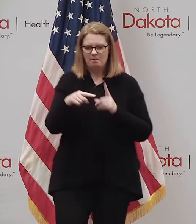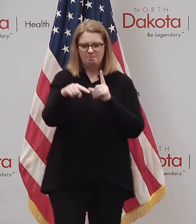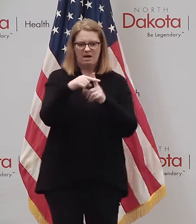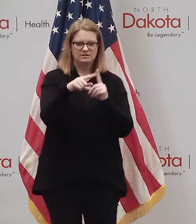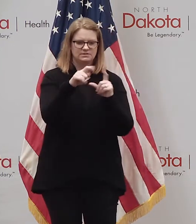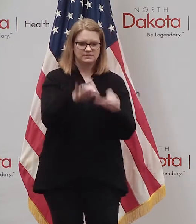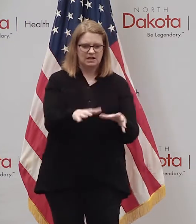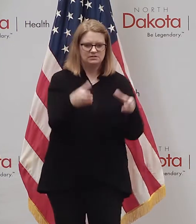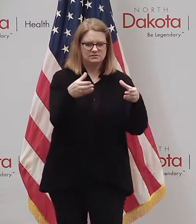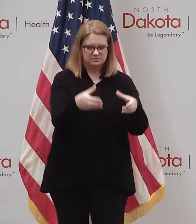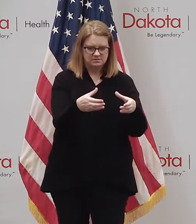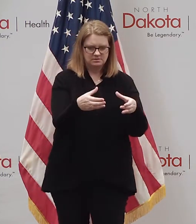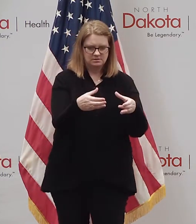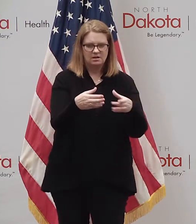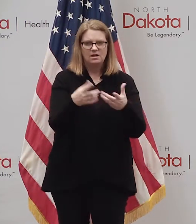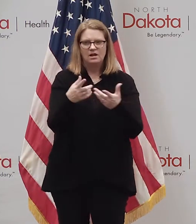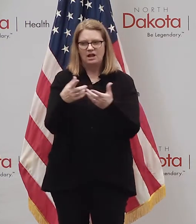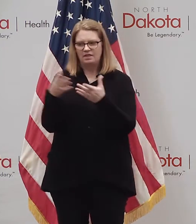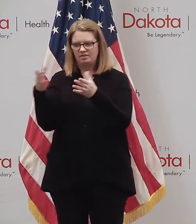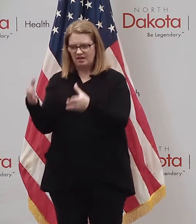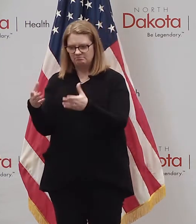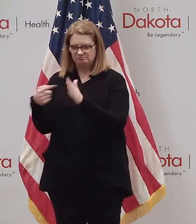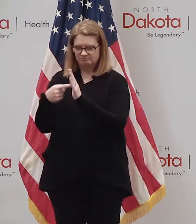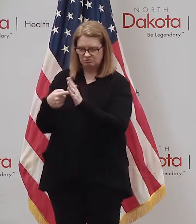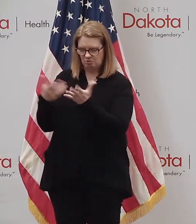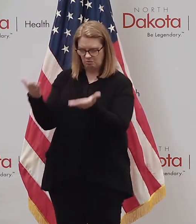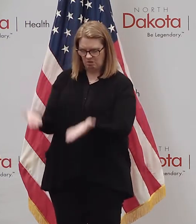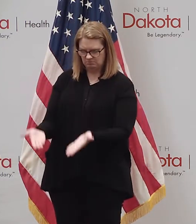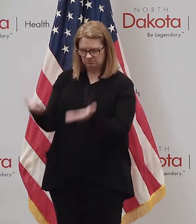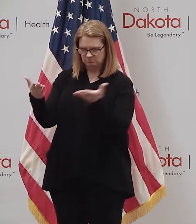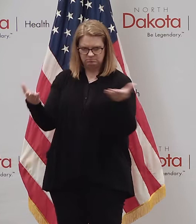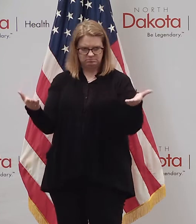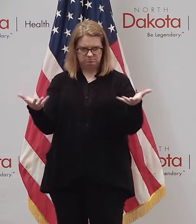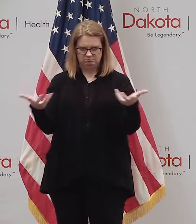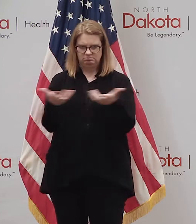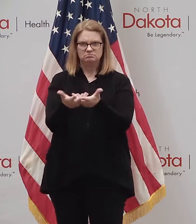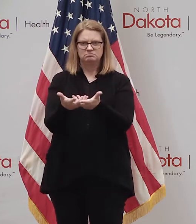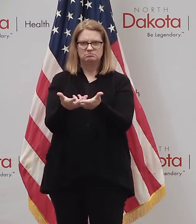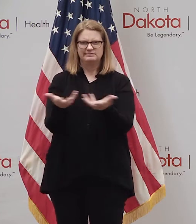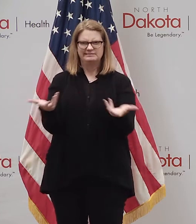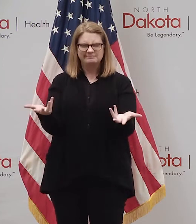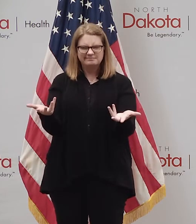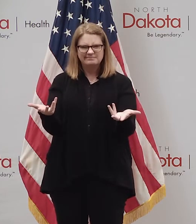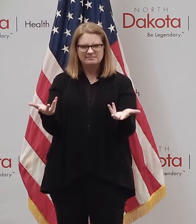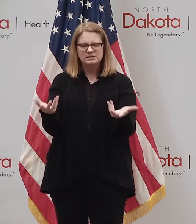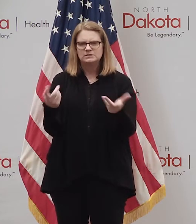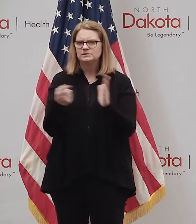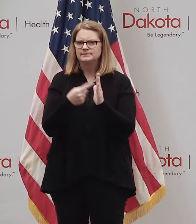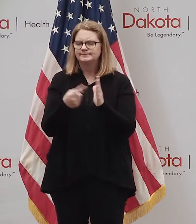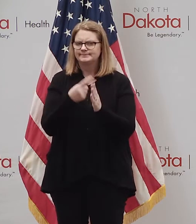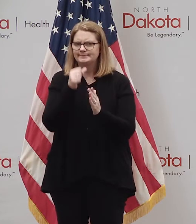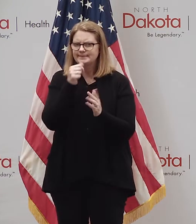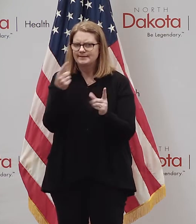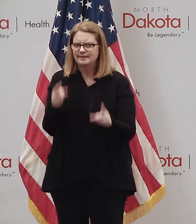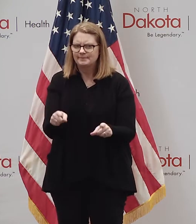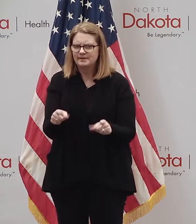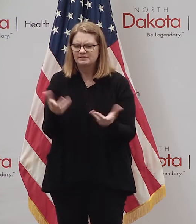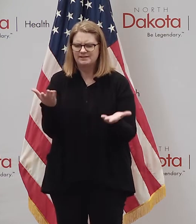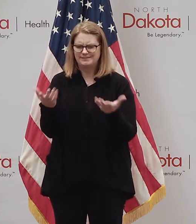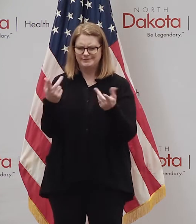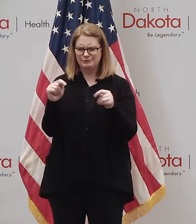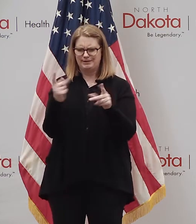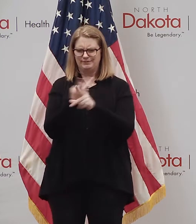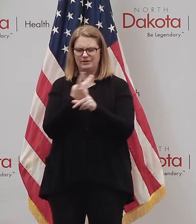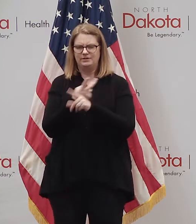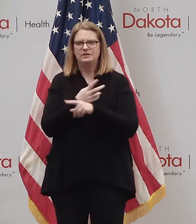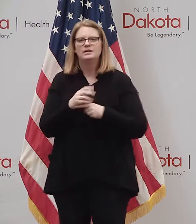test and confirm it with their clinical picture to have a better confidence in that diagnosis. Also,